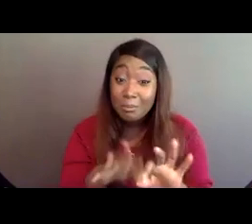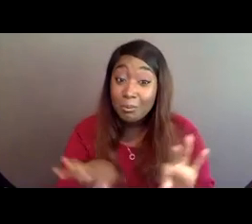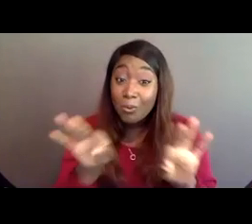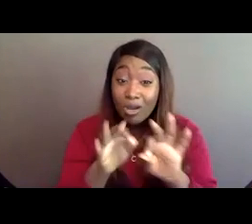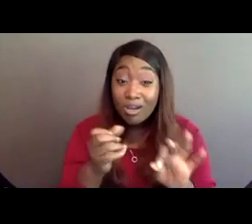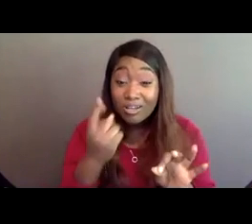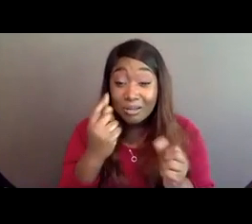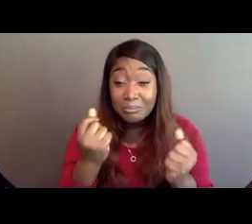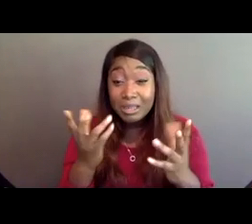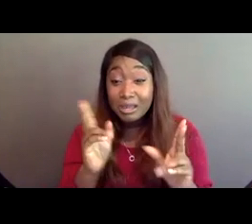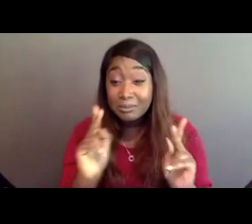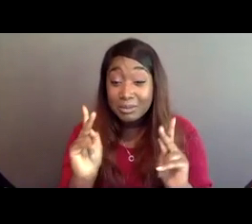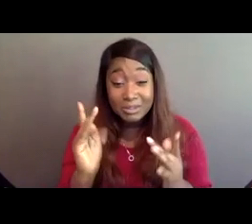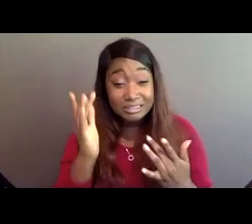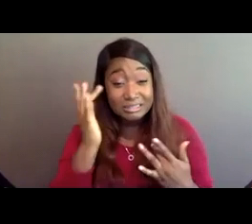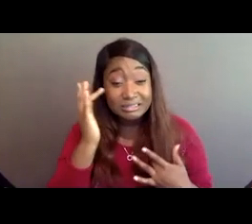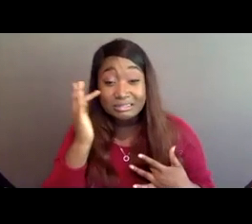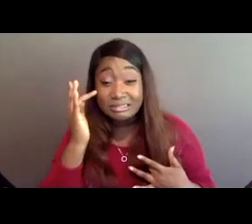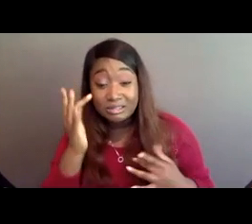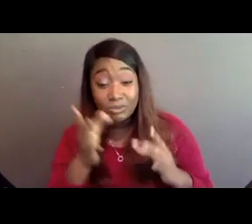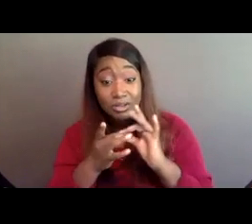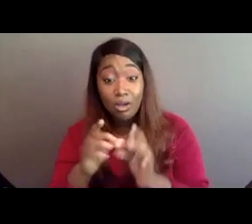that we're facing today.